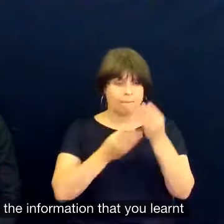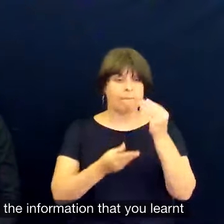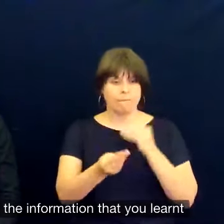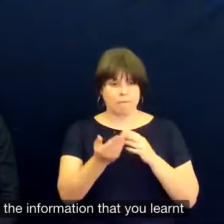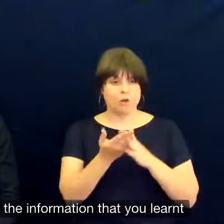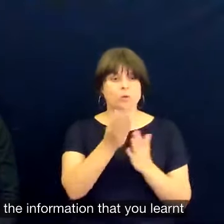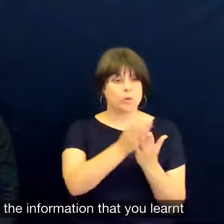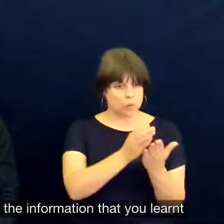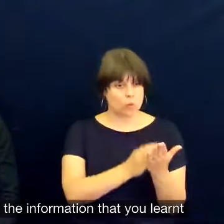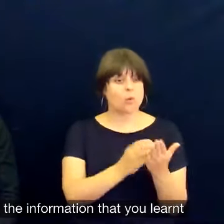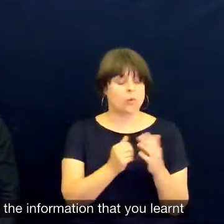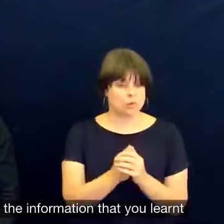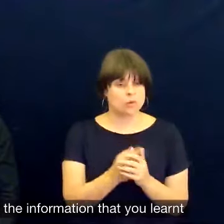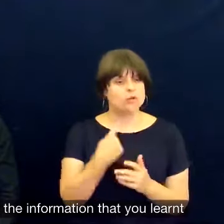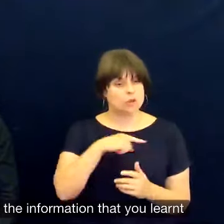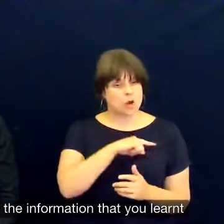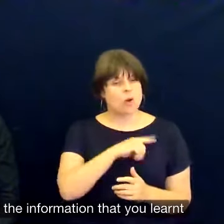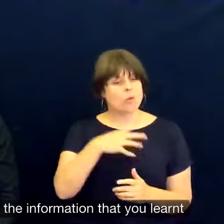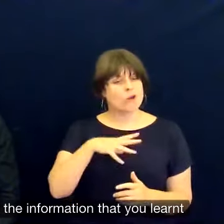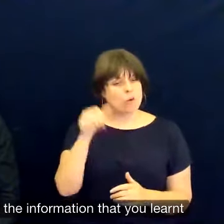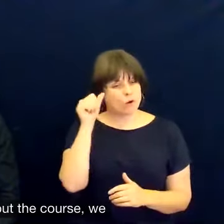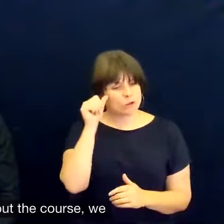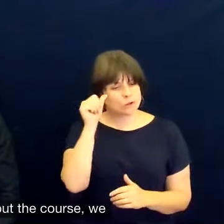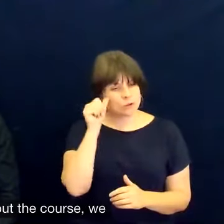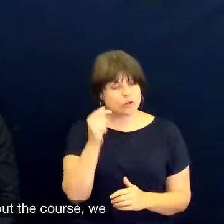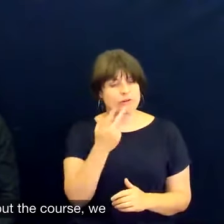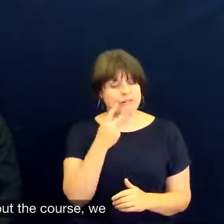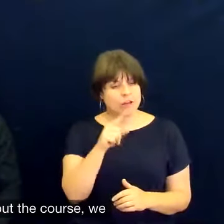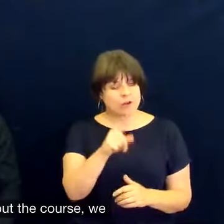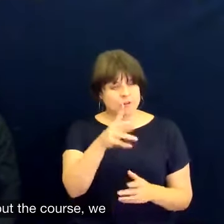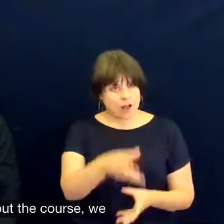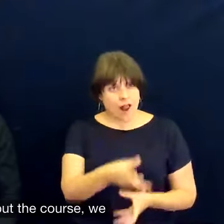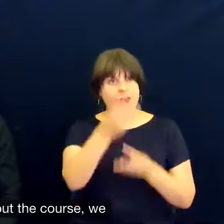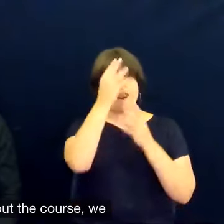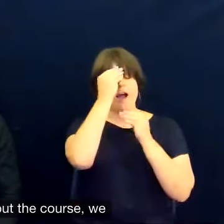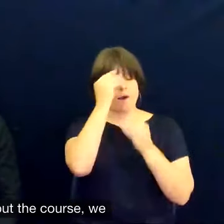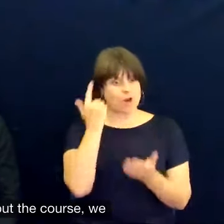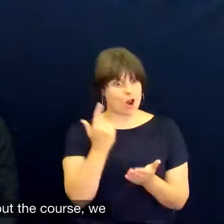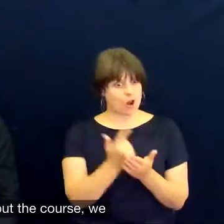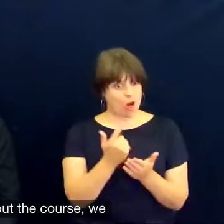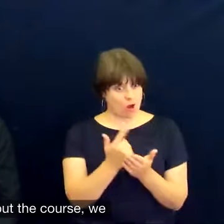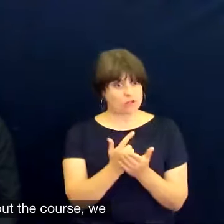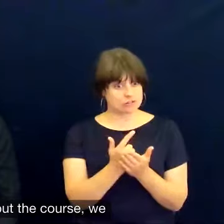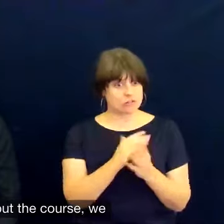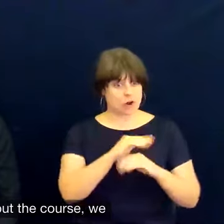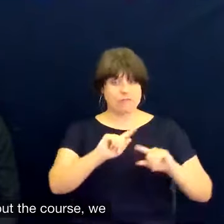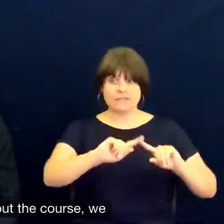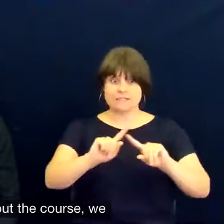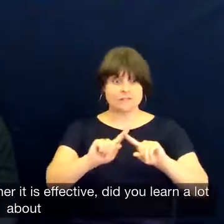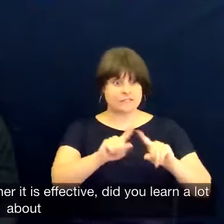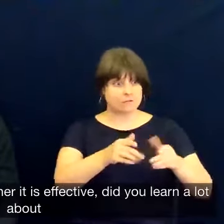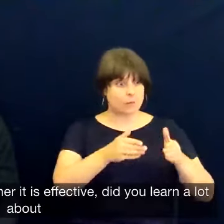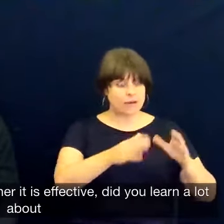So we want to know, was it effective? Did you learn a lot about these different tips